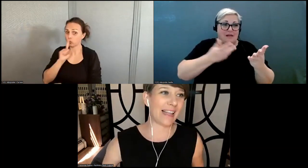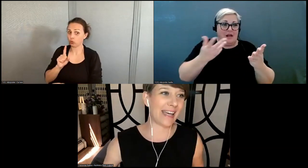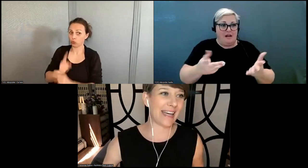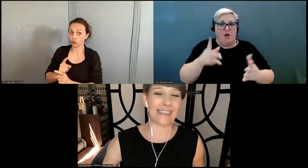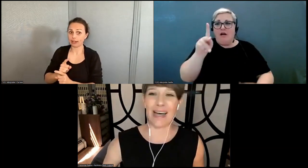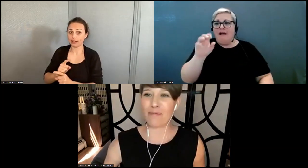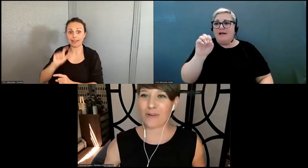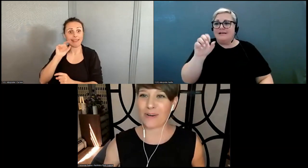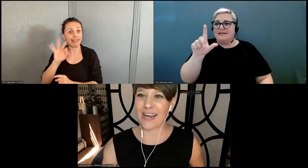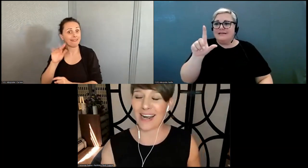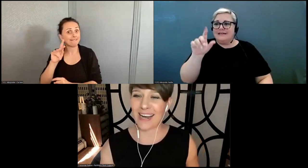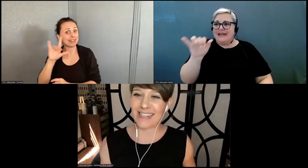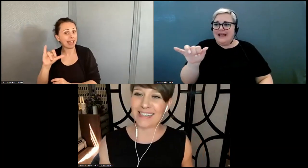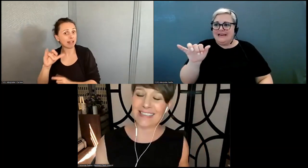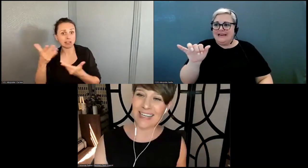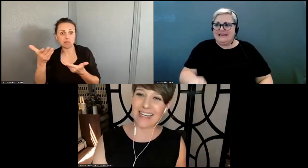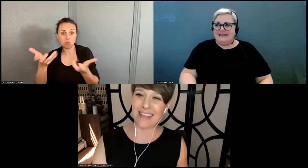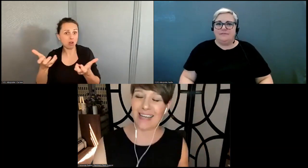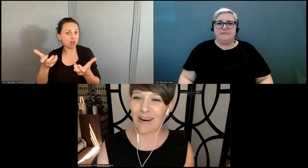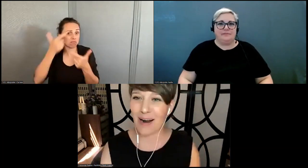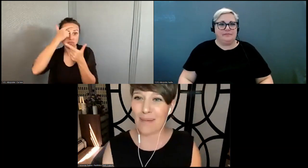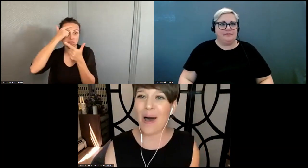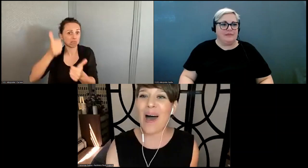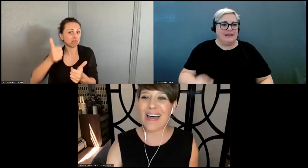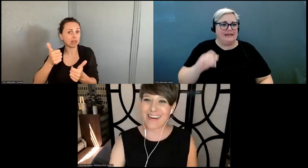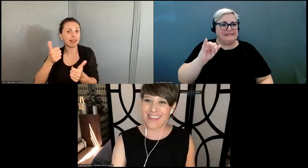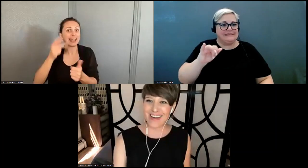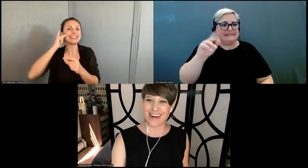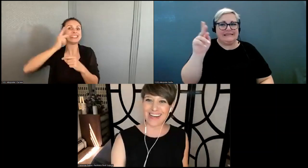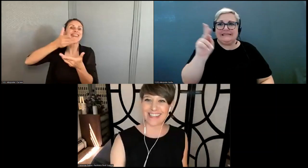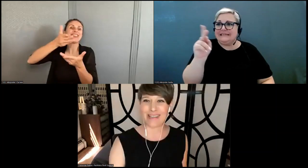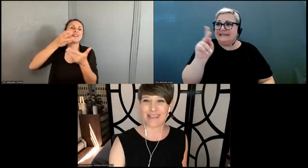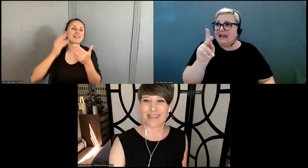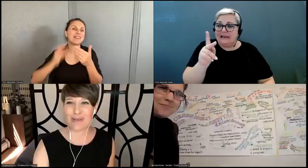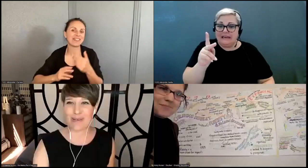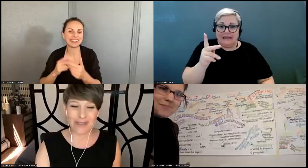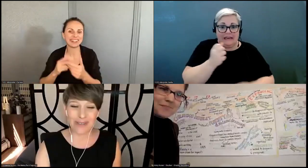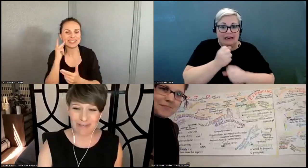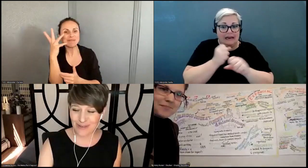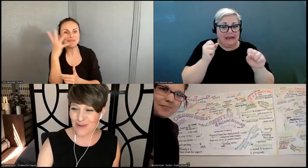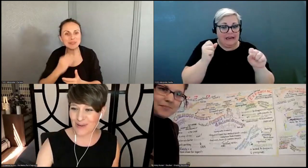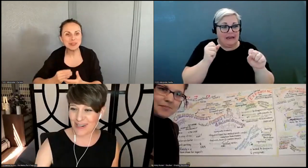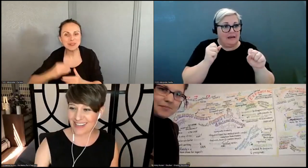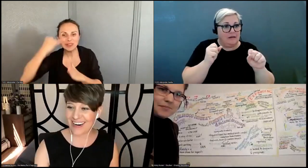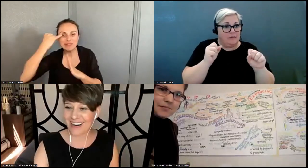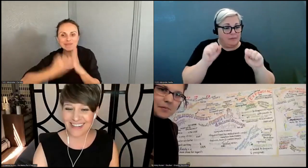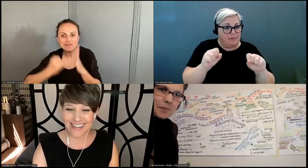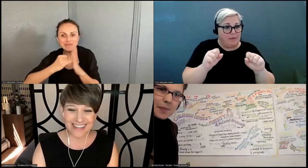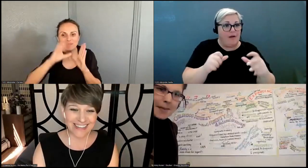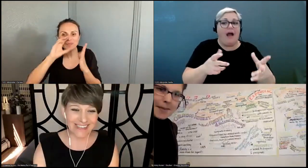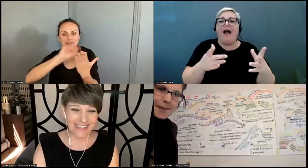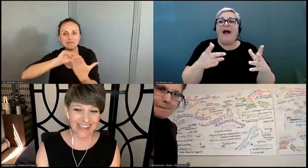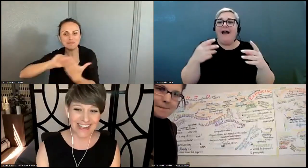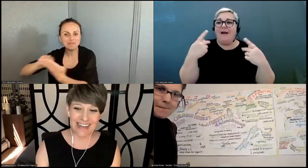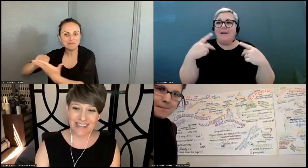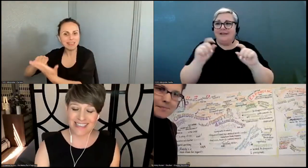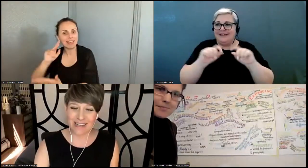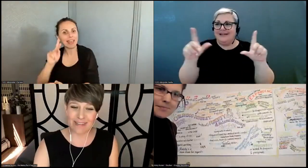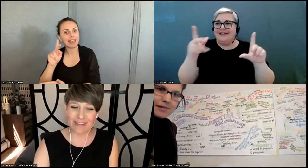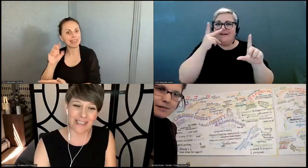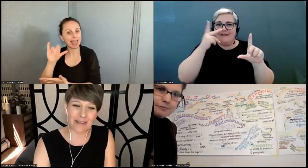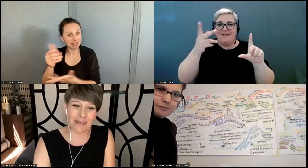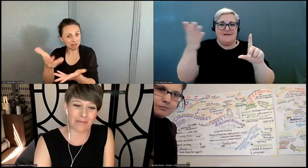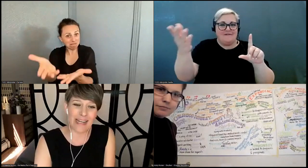If Kelly is up for it, I can see their, there they are. I can see their beautiful graphic recording there. So Kelly, give